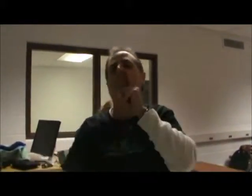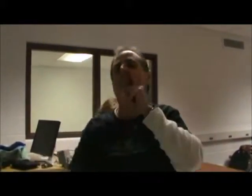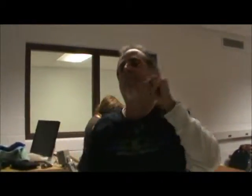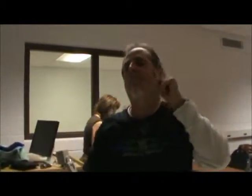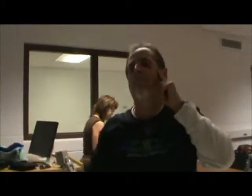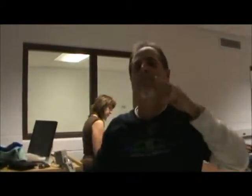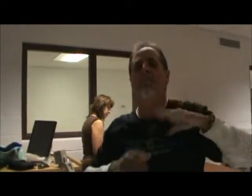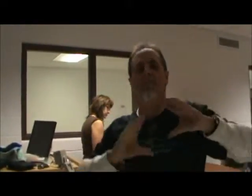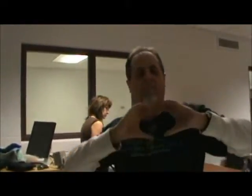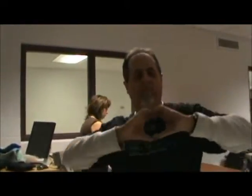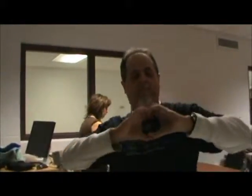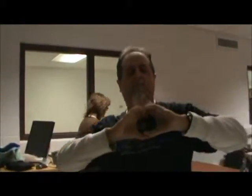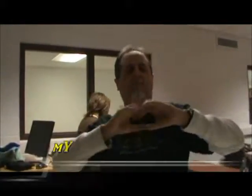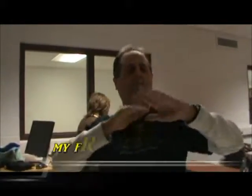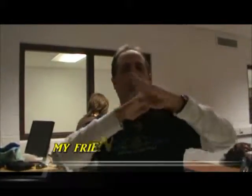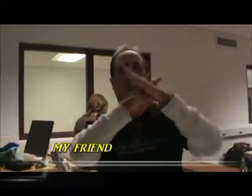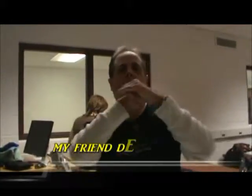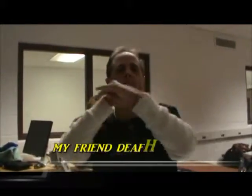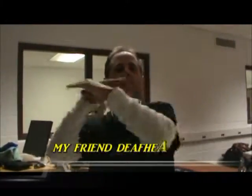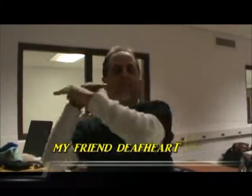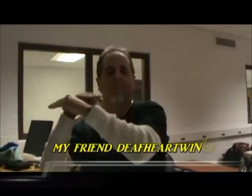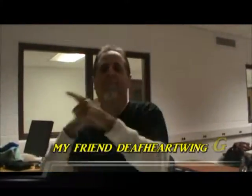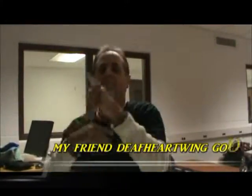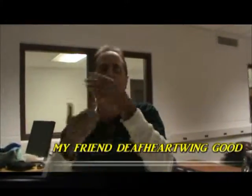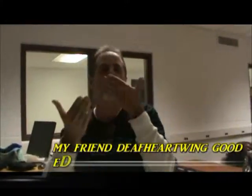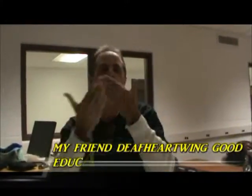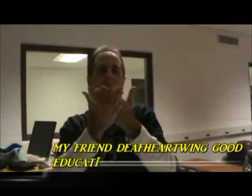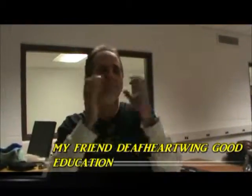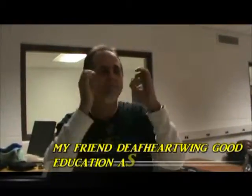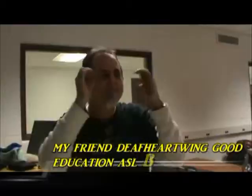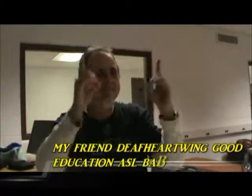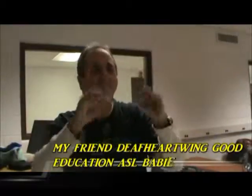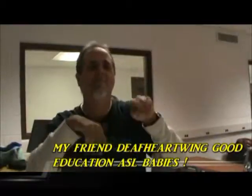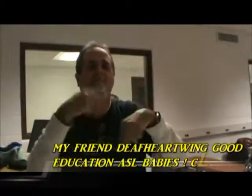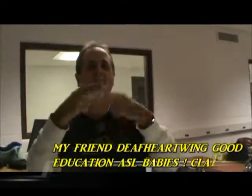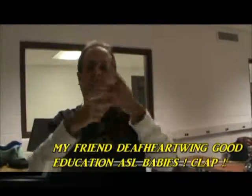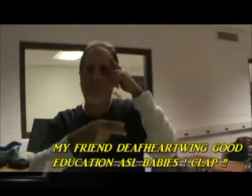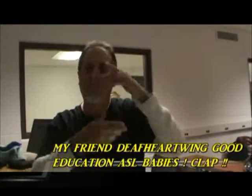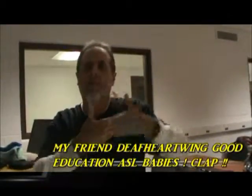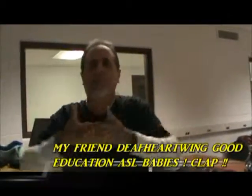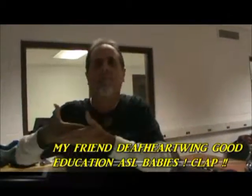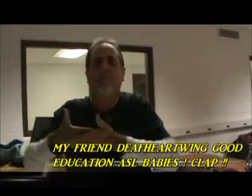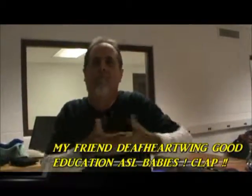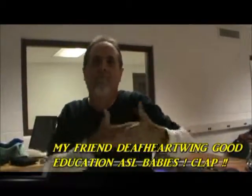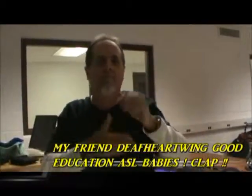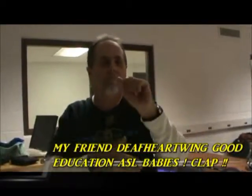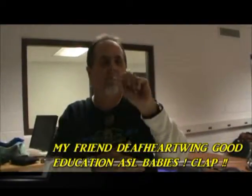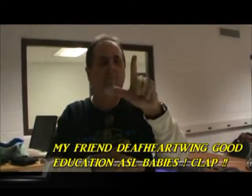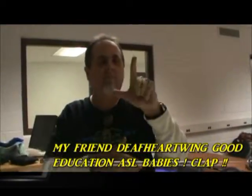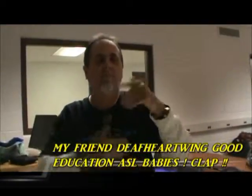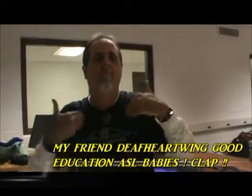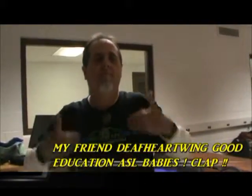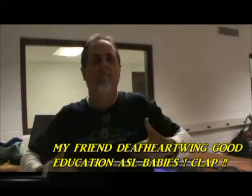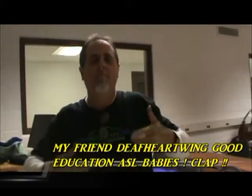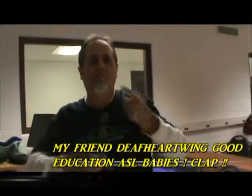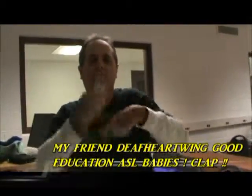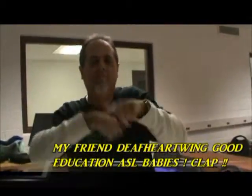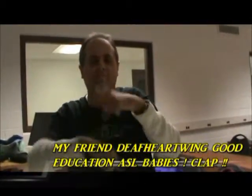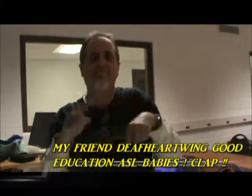Yeah. I'm like, hello, what am I doing? Oh, Lord. Well, what time would you have to wake up? We're